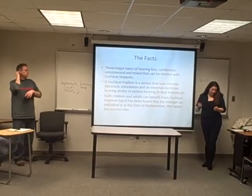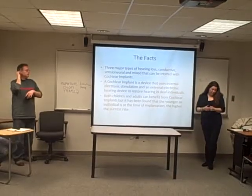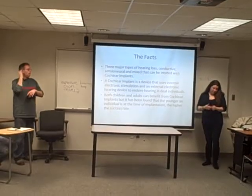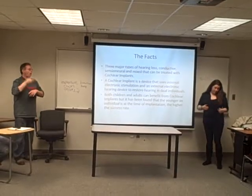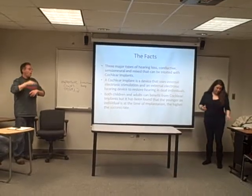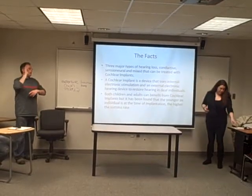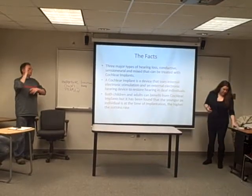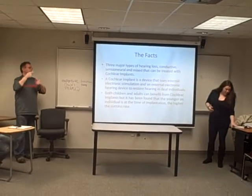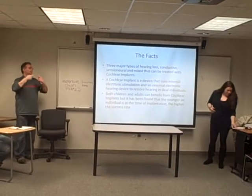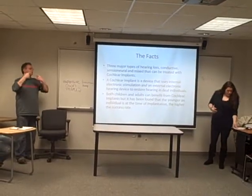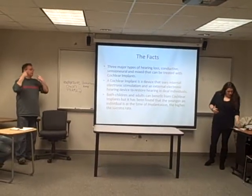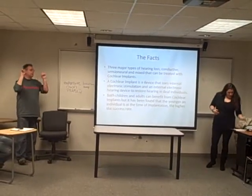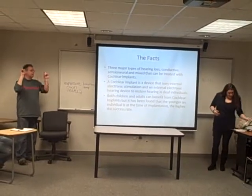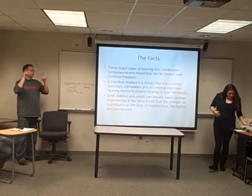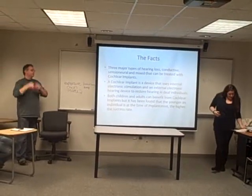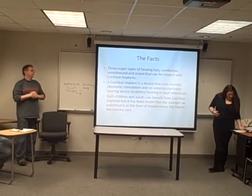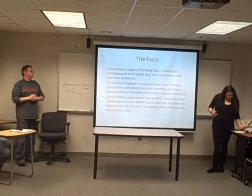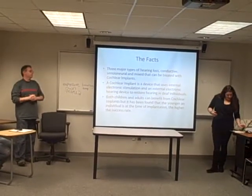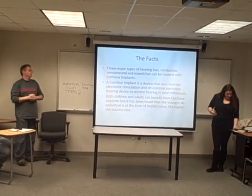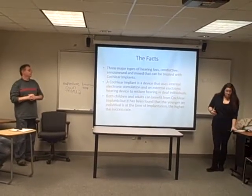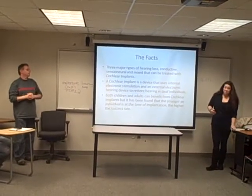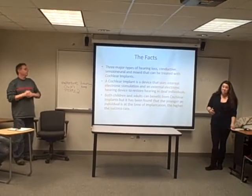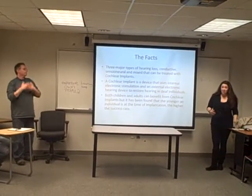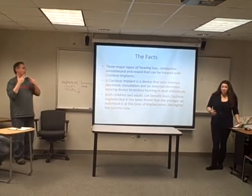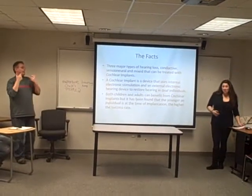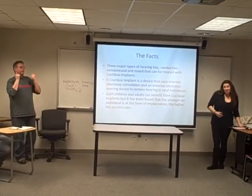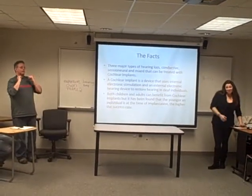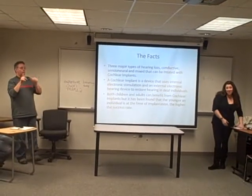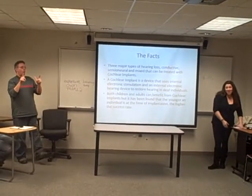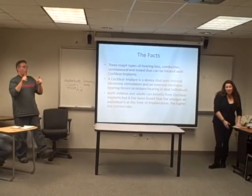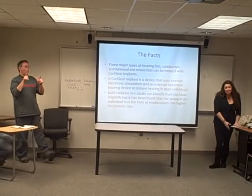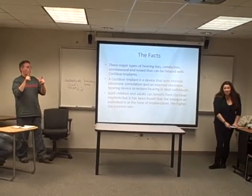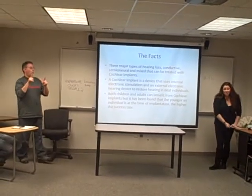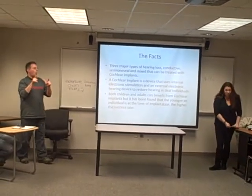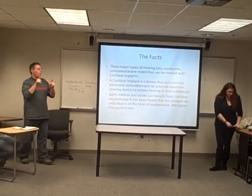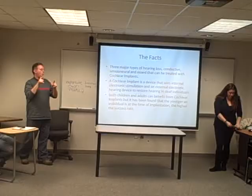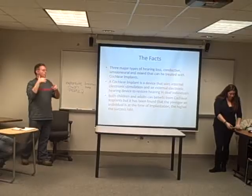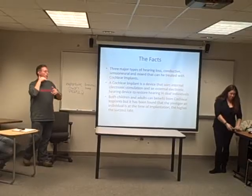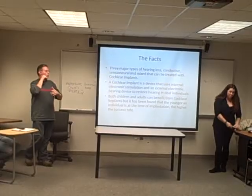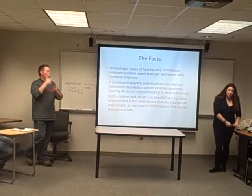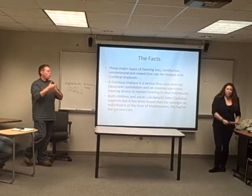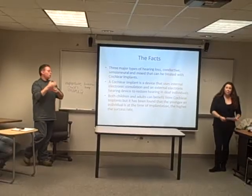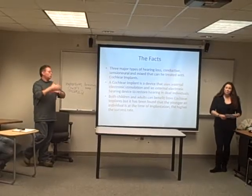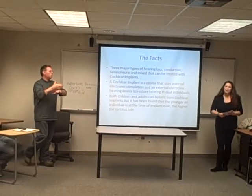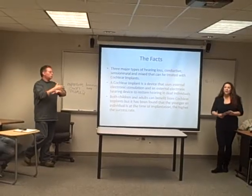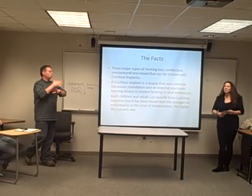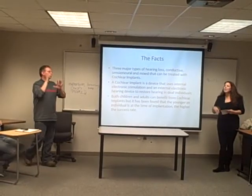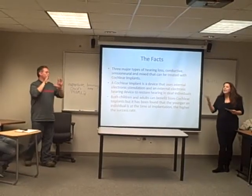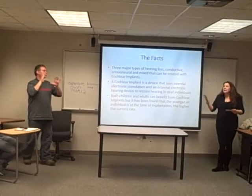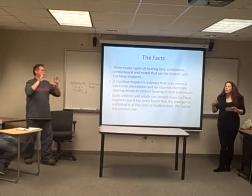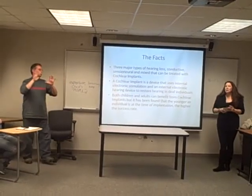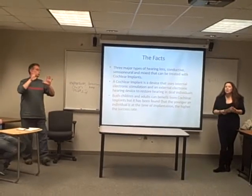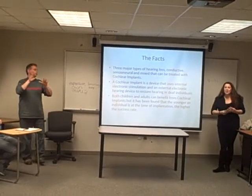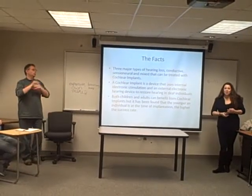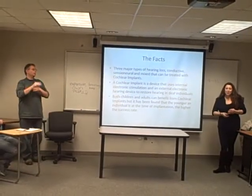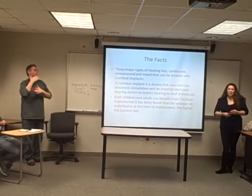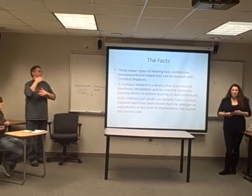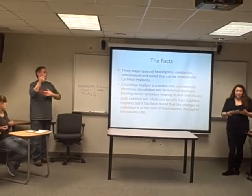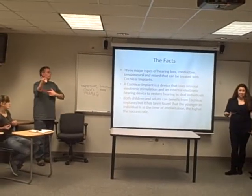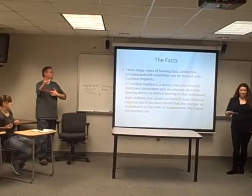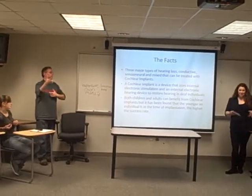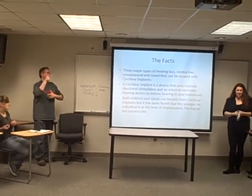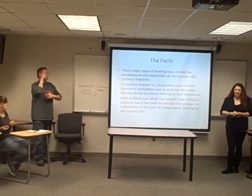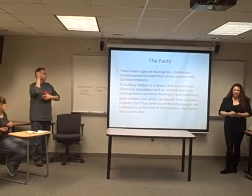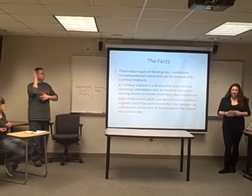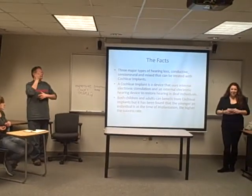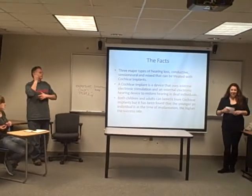higher the success rate. And that's about it. Like I said, my daughter's doing very well with her implant, and I want to thank you guys for